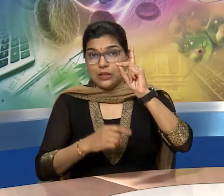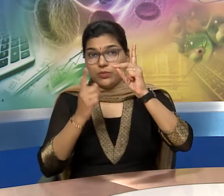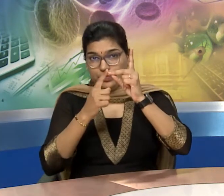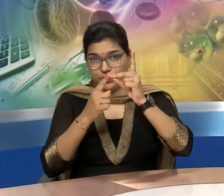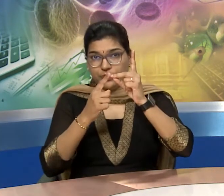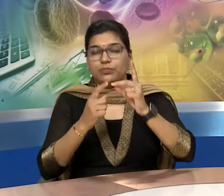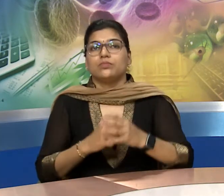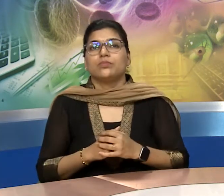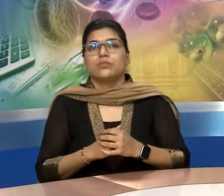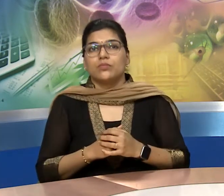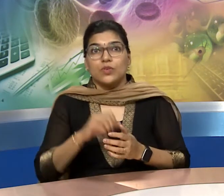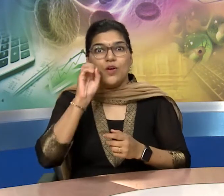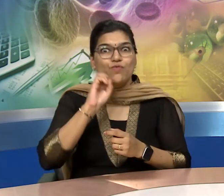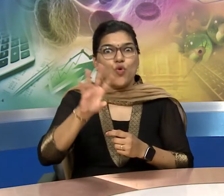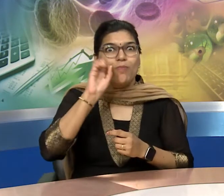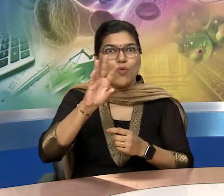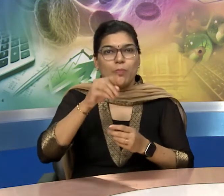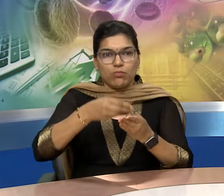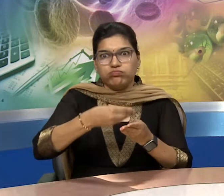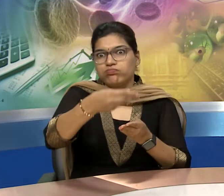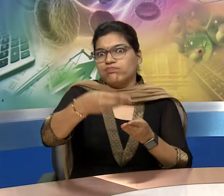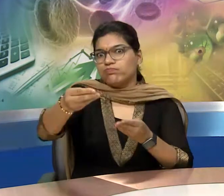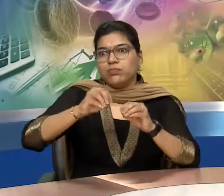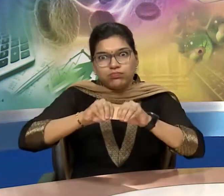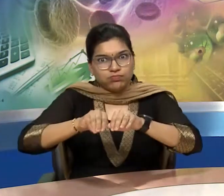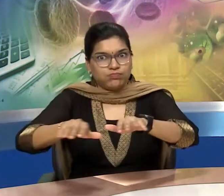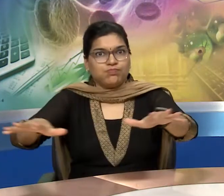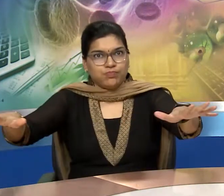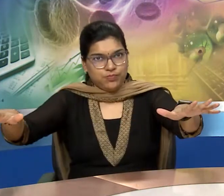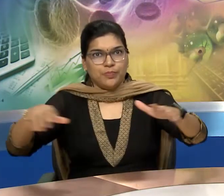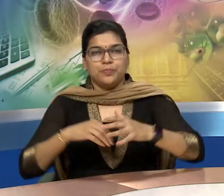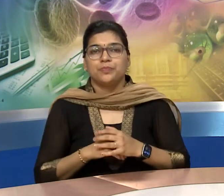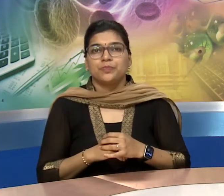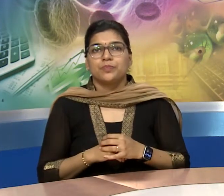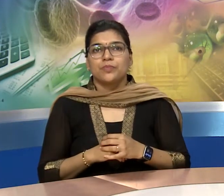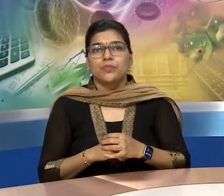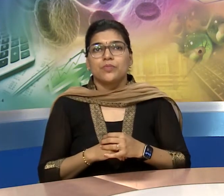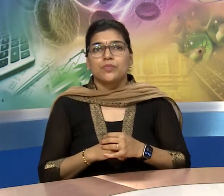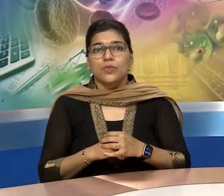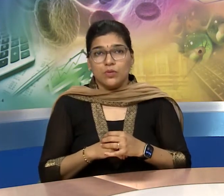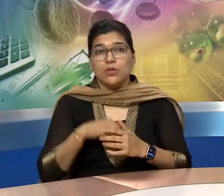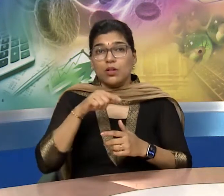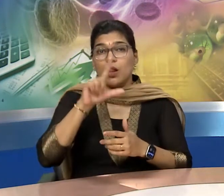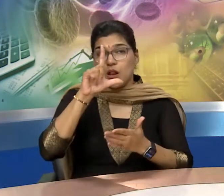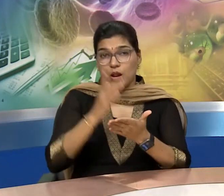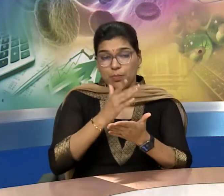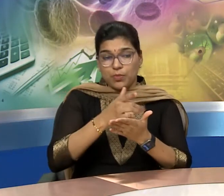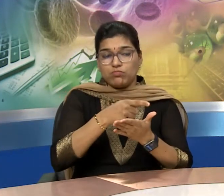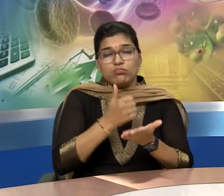First point, which we already discussed, which was the function of library. Now, this is the second function of library. It is